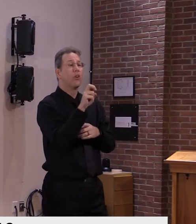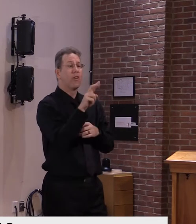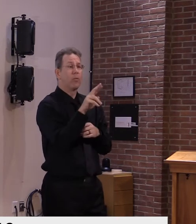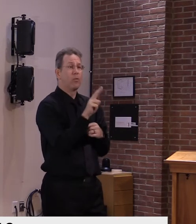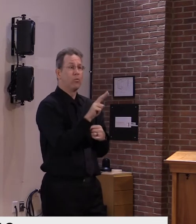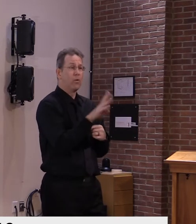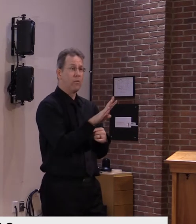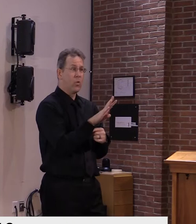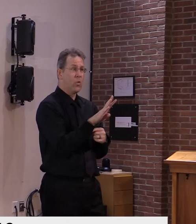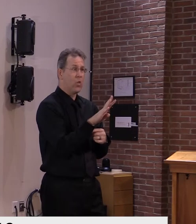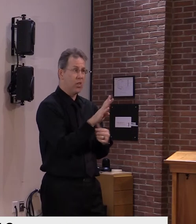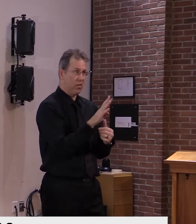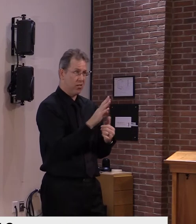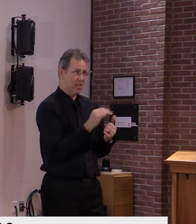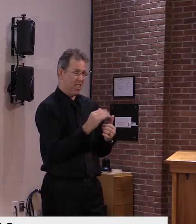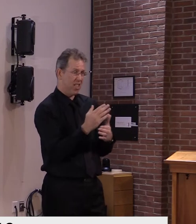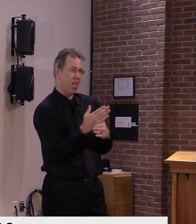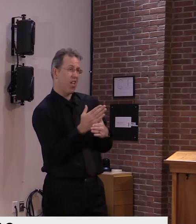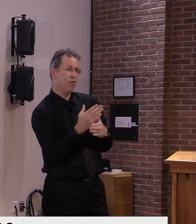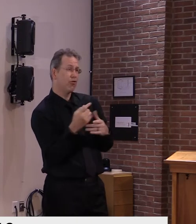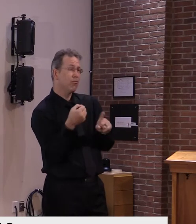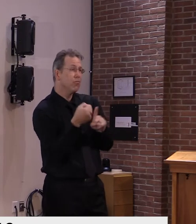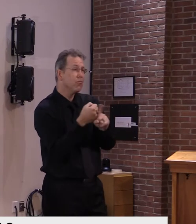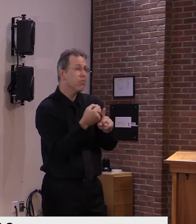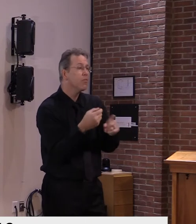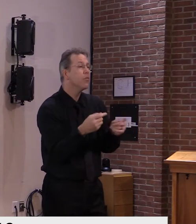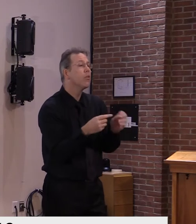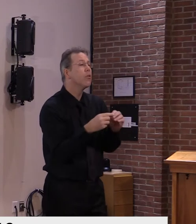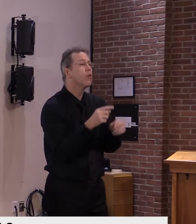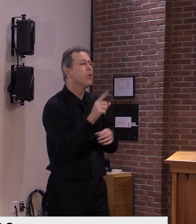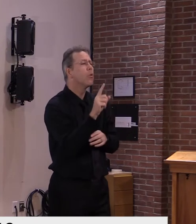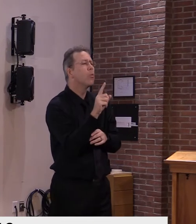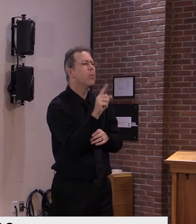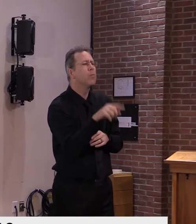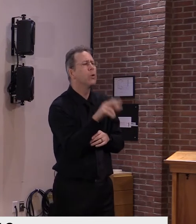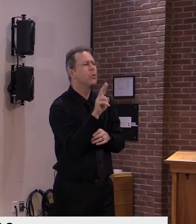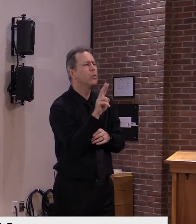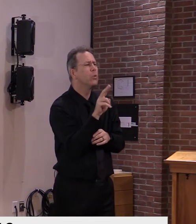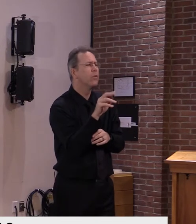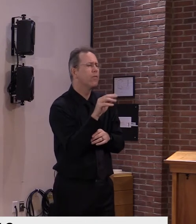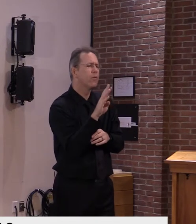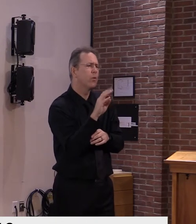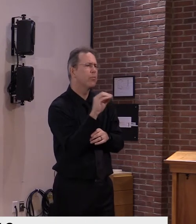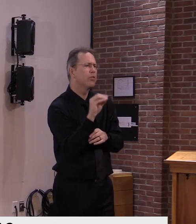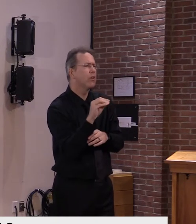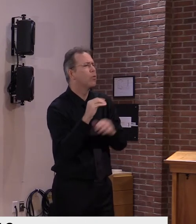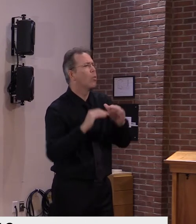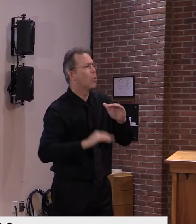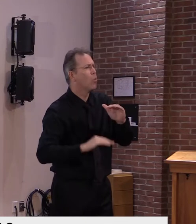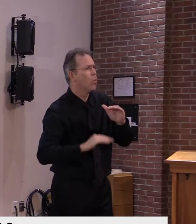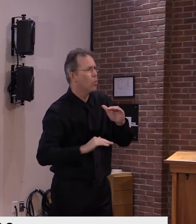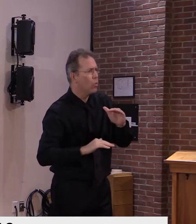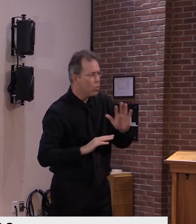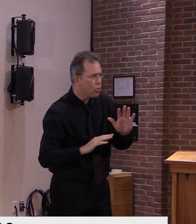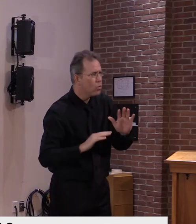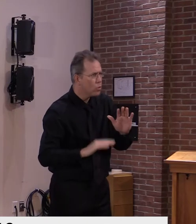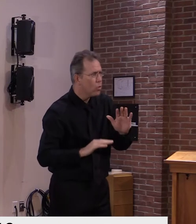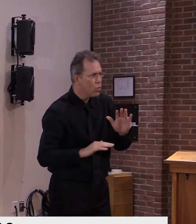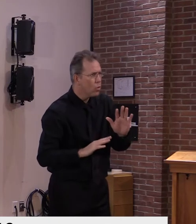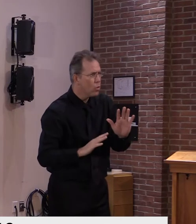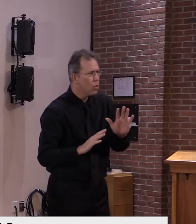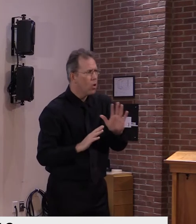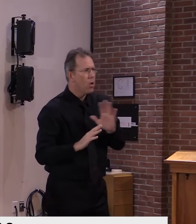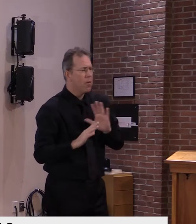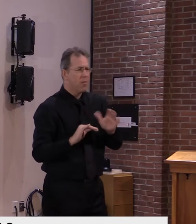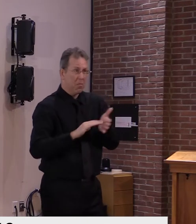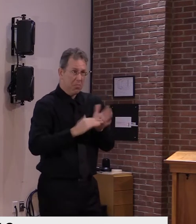7-day period was 1.24%. That literally means a little